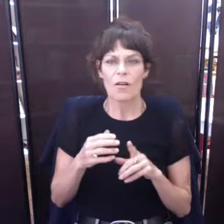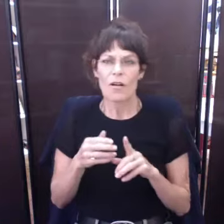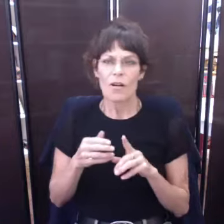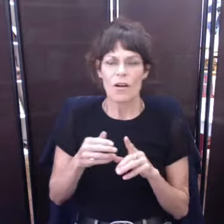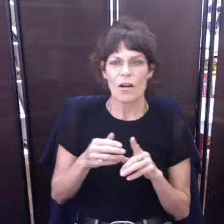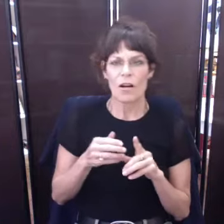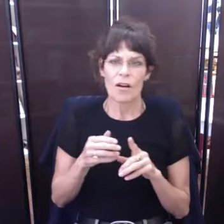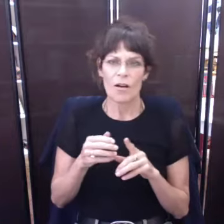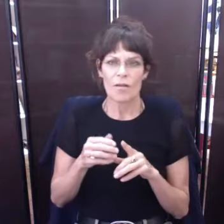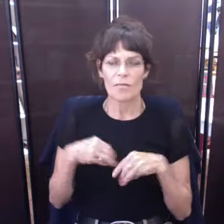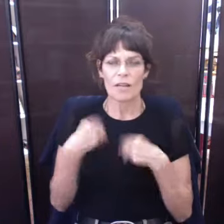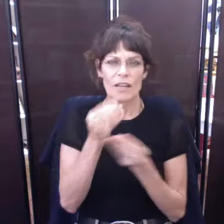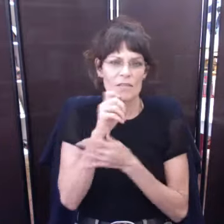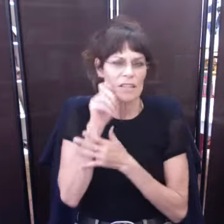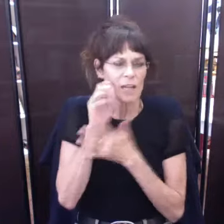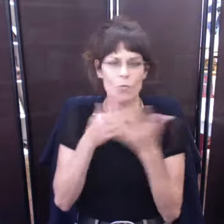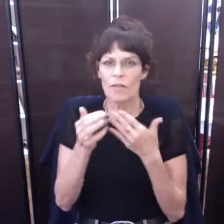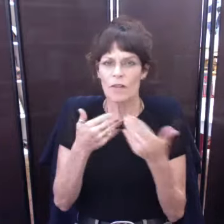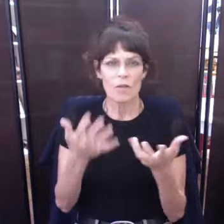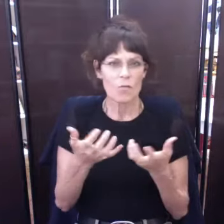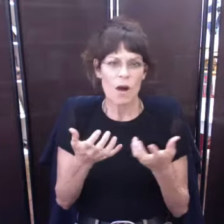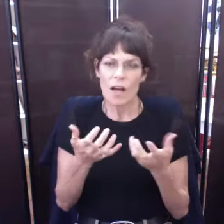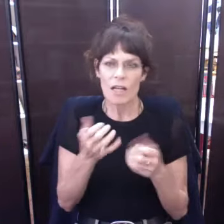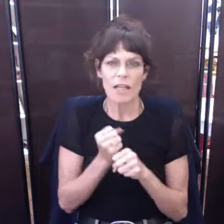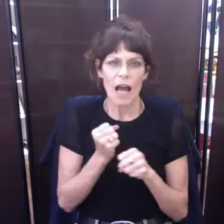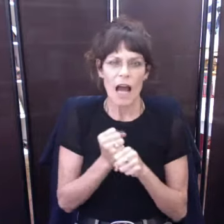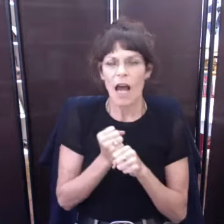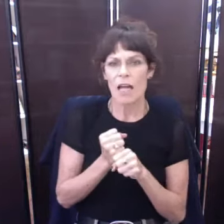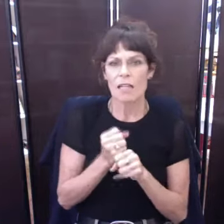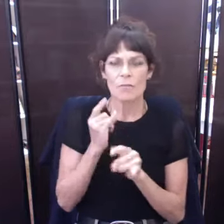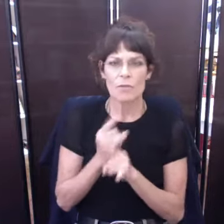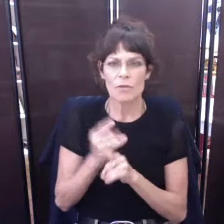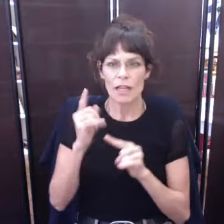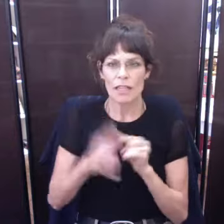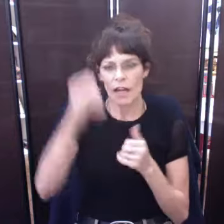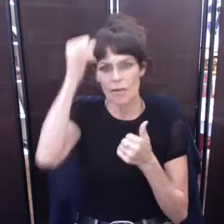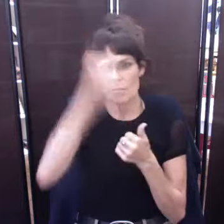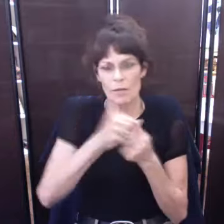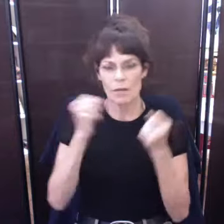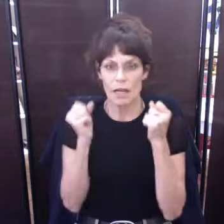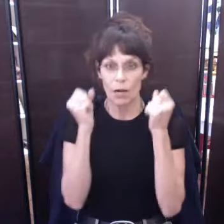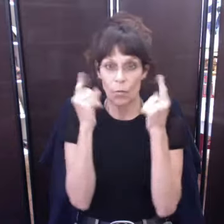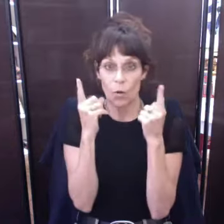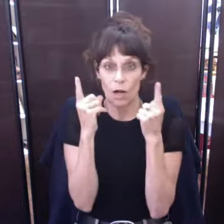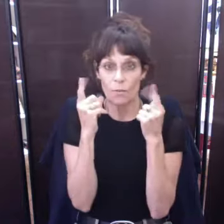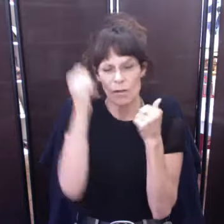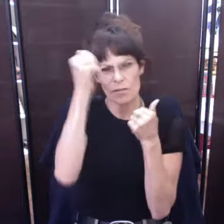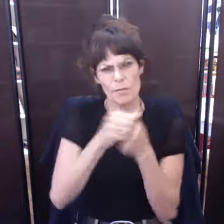get whatever I wanted, got the booze, and I don't remember. And I woke up. I remember hearing my mom say she's out of a